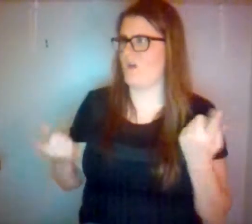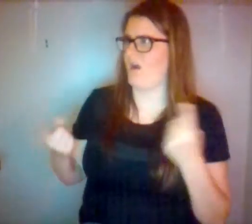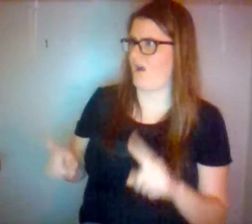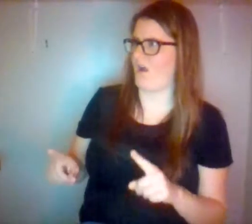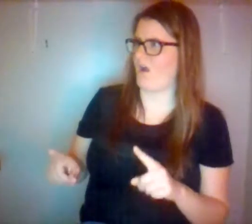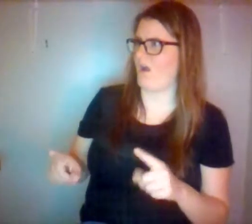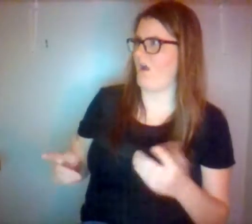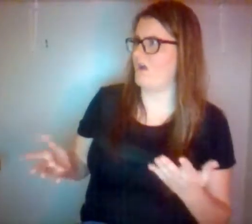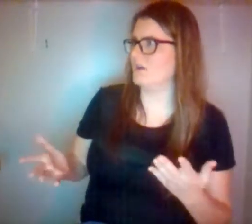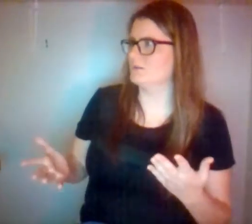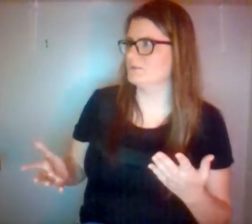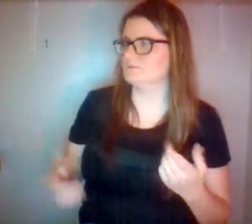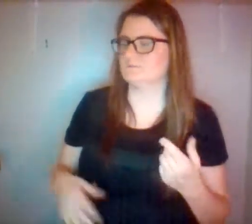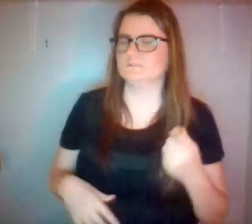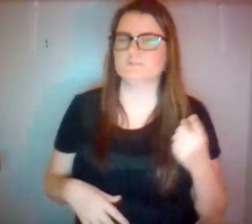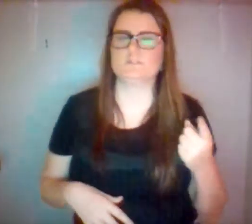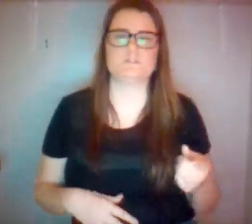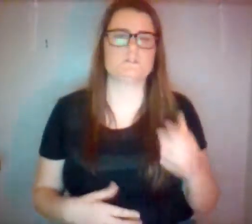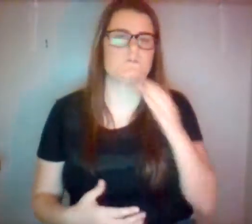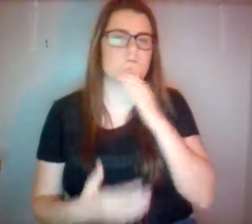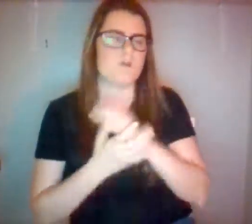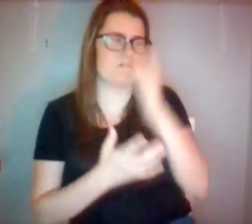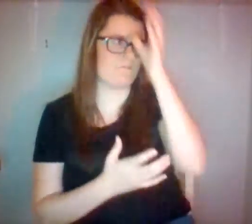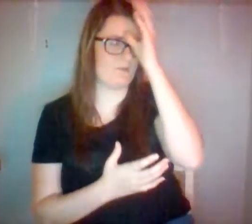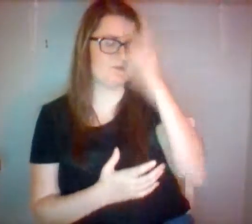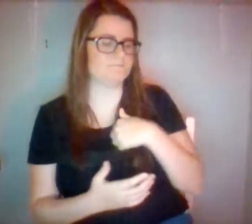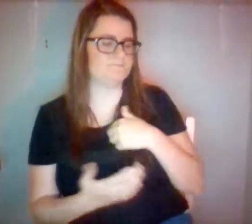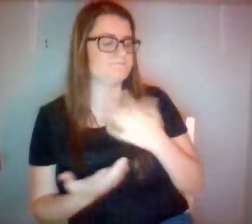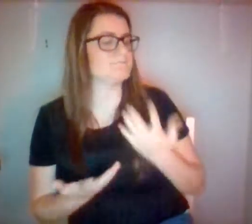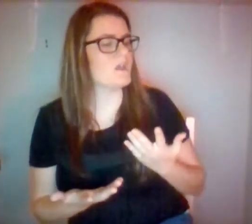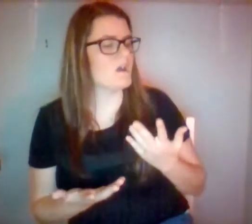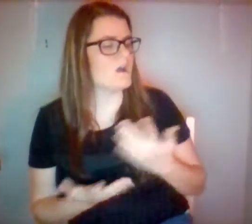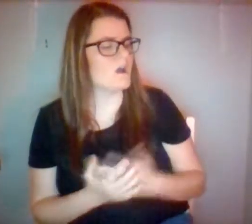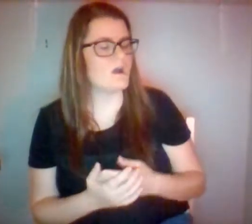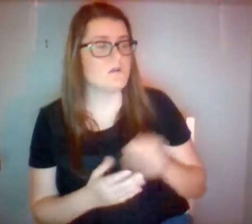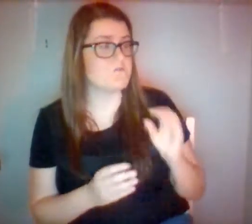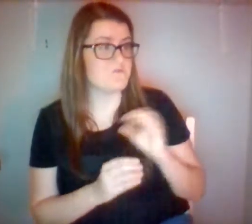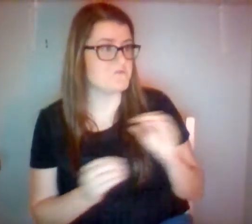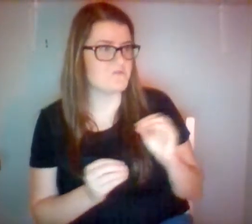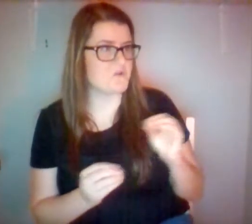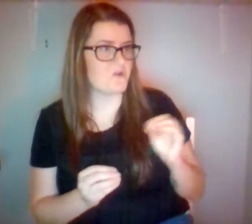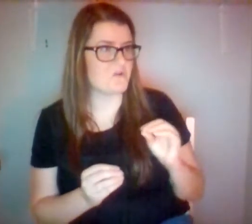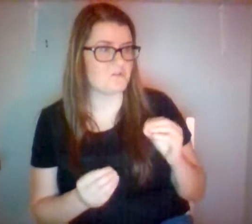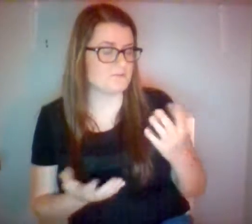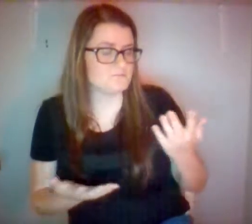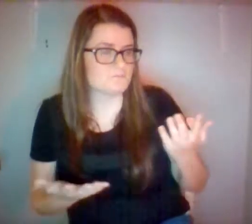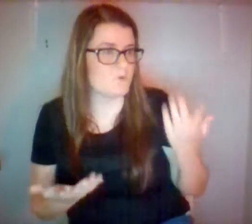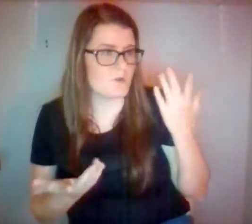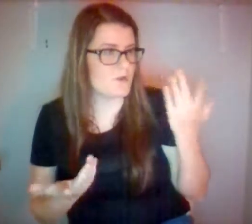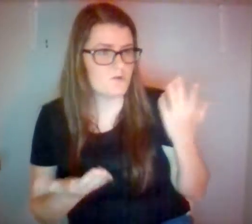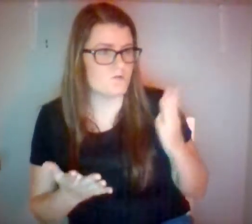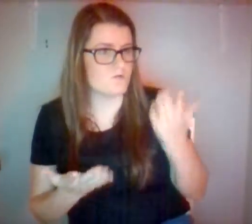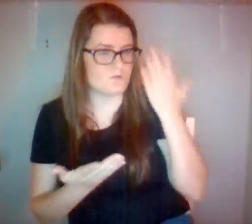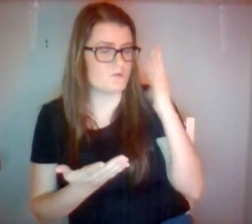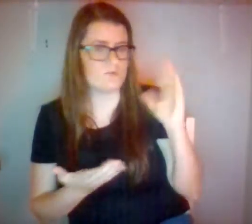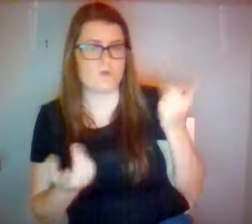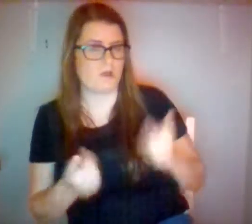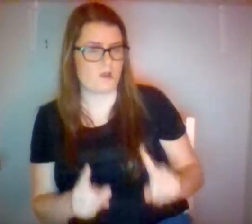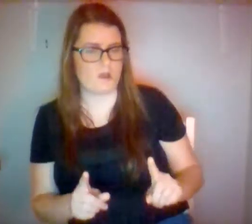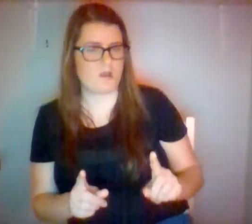a liar. It's time we put a stop to him. The next time you see him, have the temple guard arrest him immediately and bring him to me. I will see